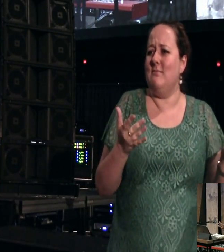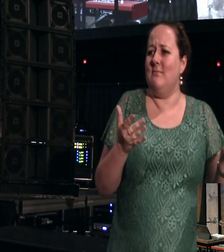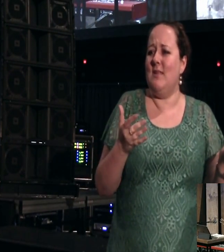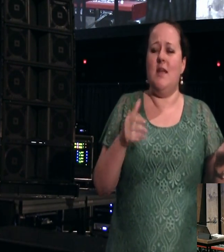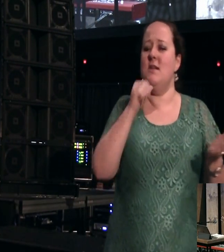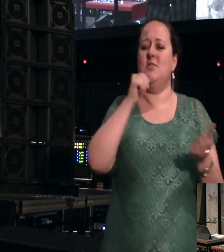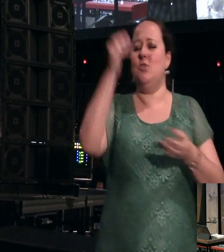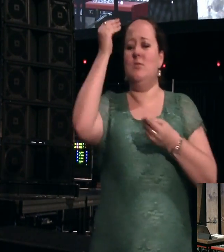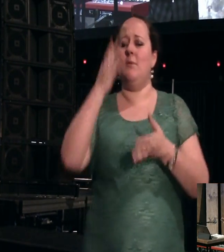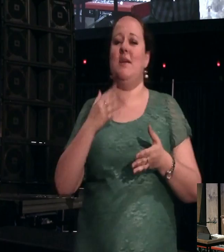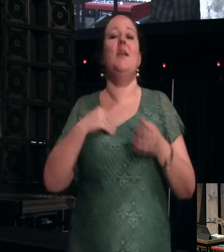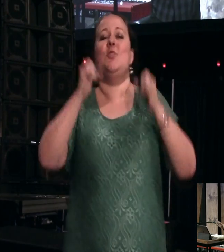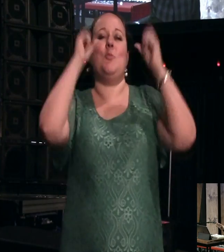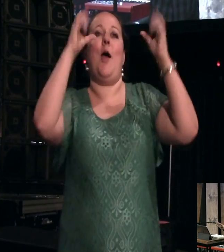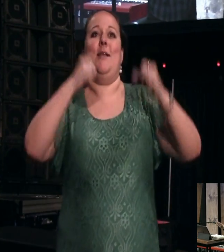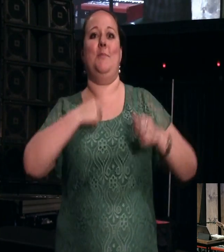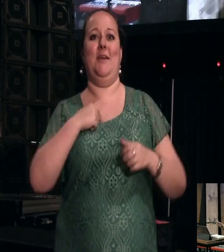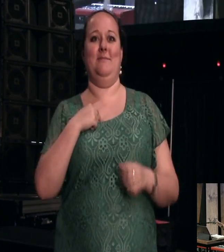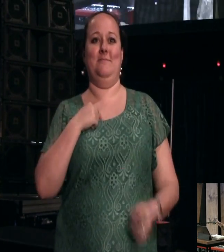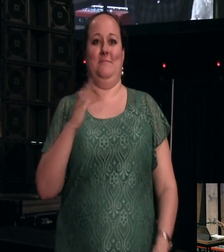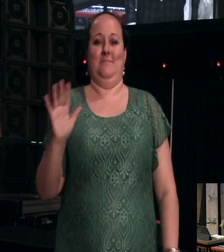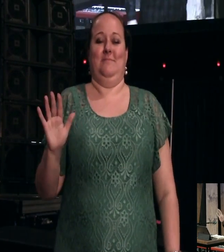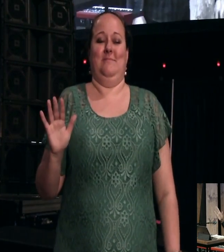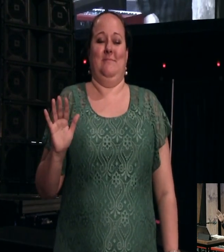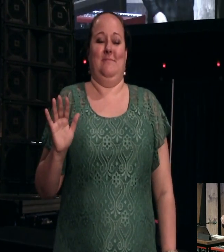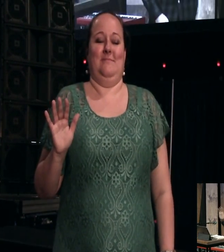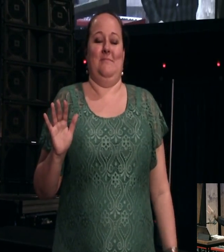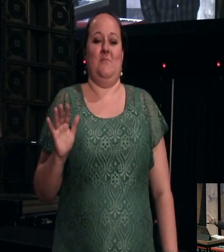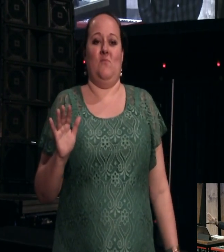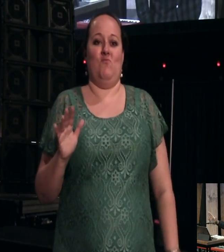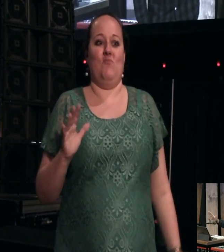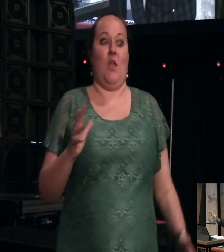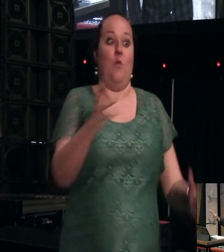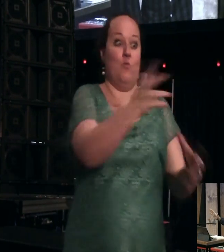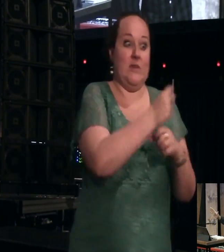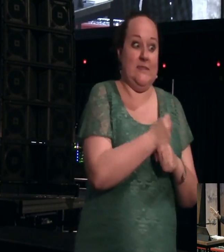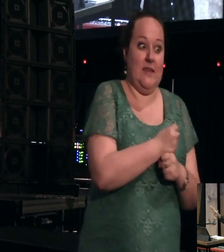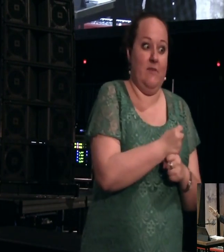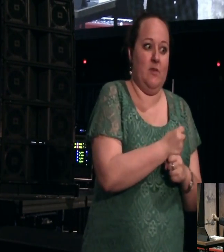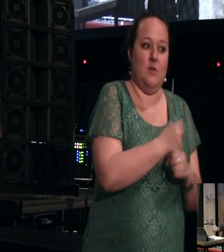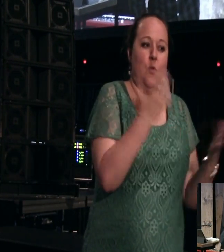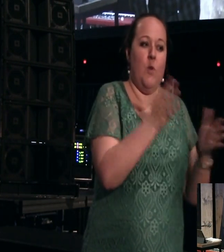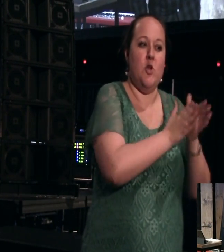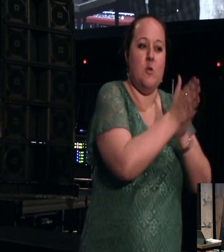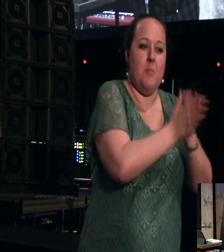offensive line, what you feeling? Don't even tell me. Surprise me.